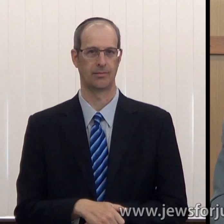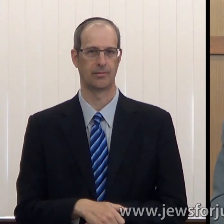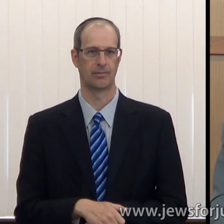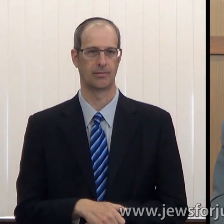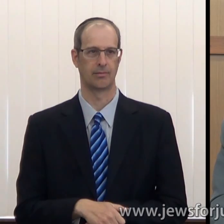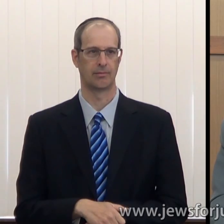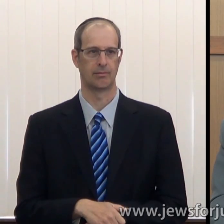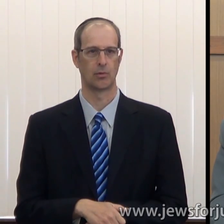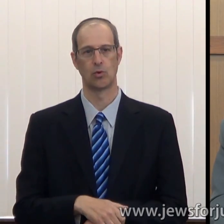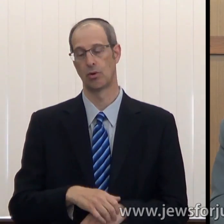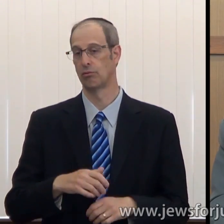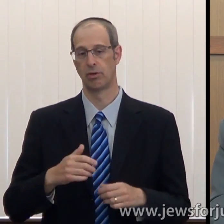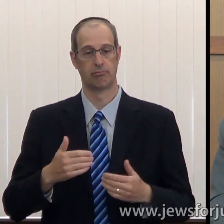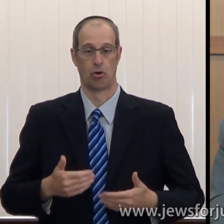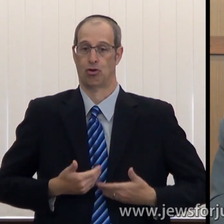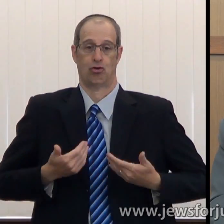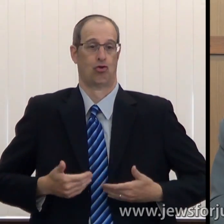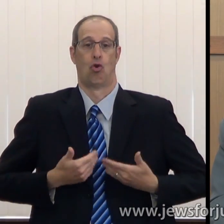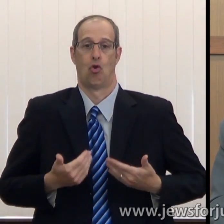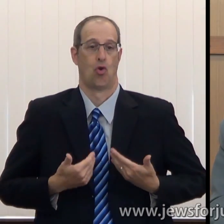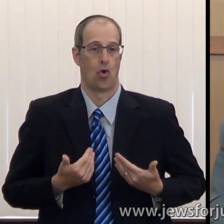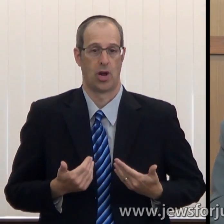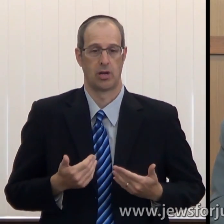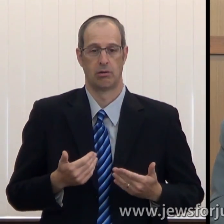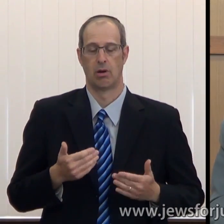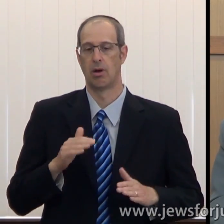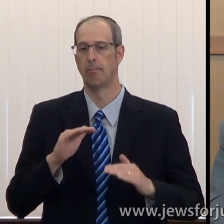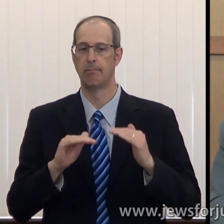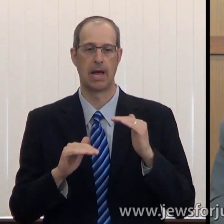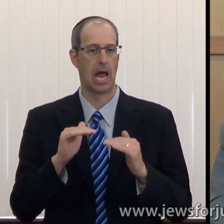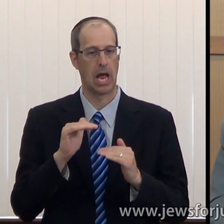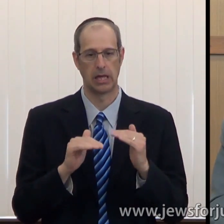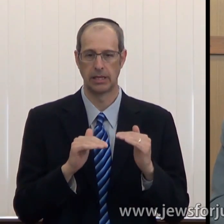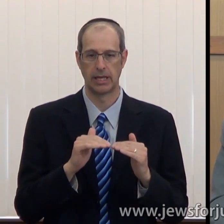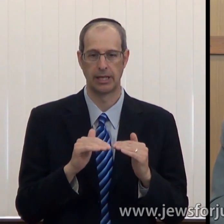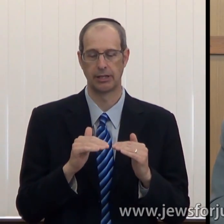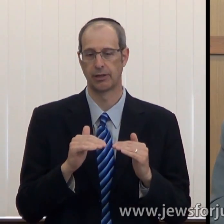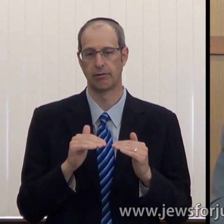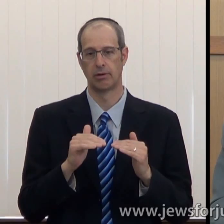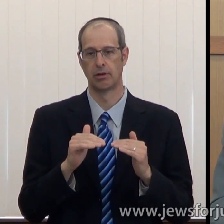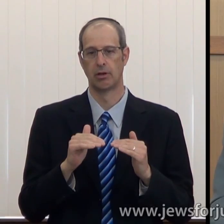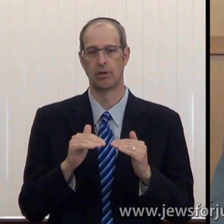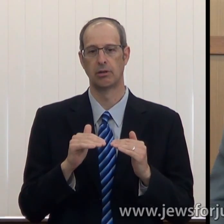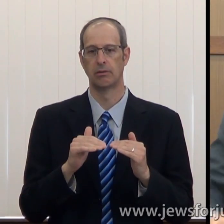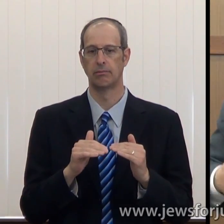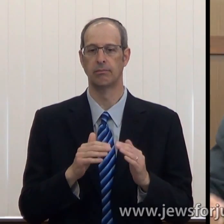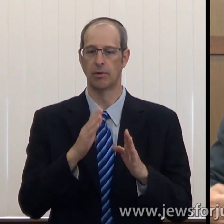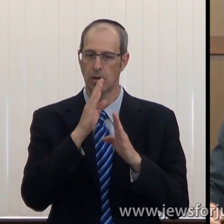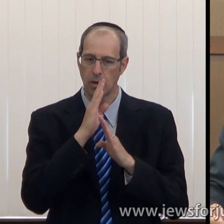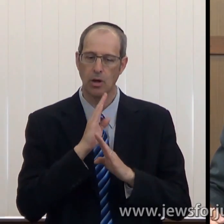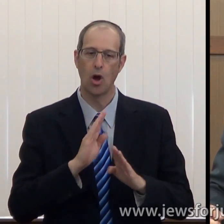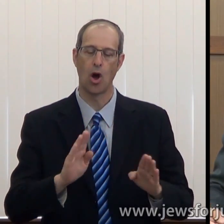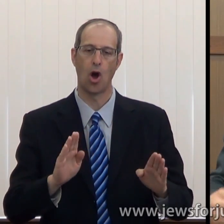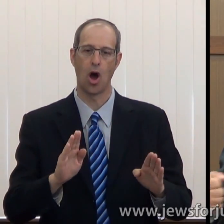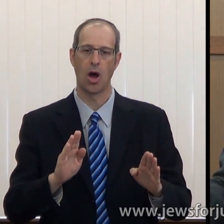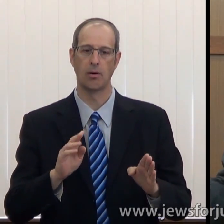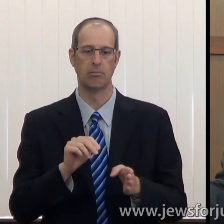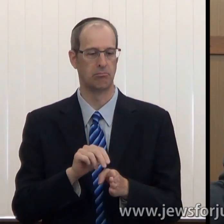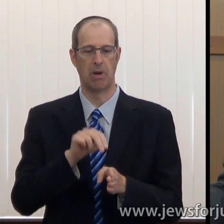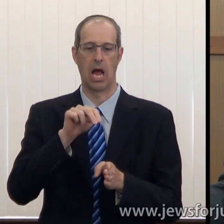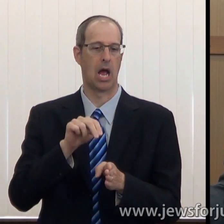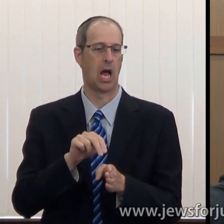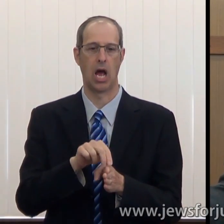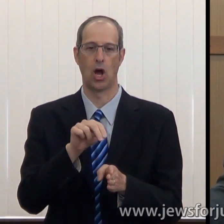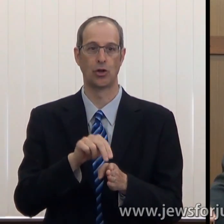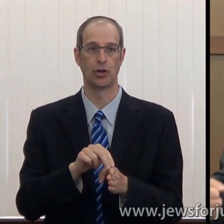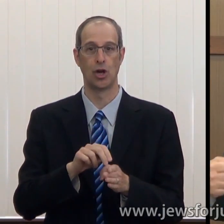with joy, with balance, with grace, with bounce. You see